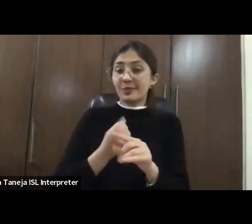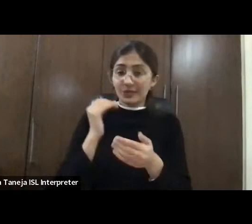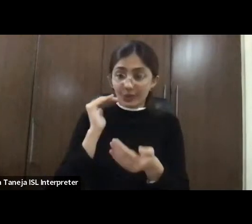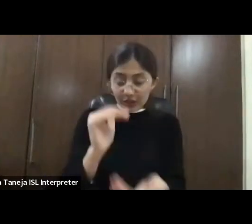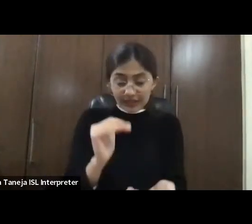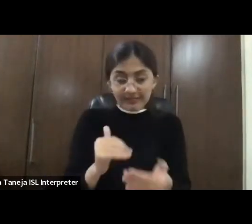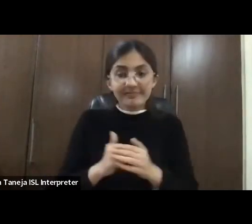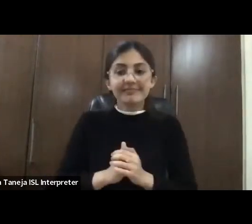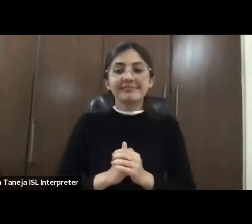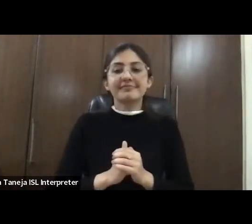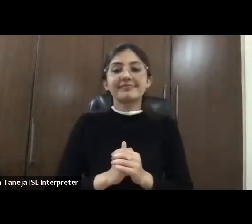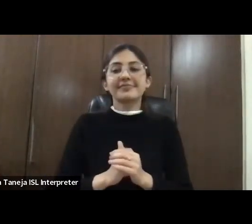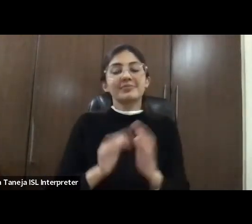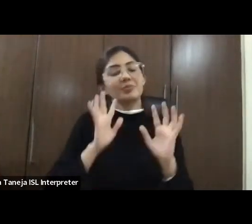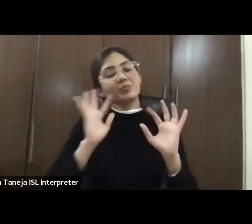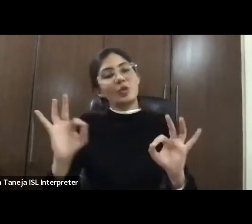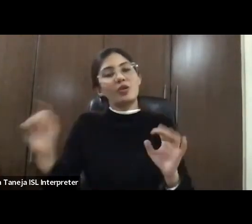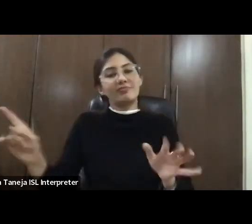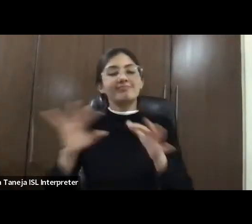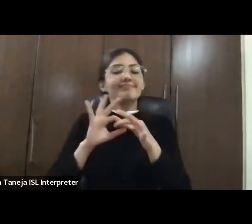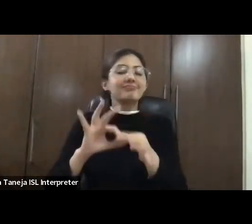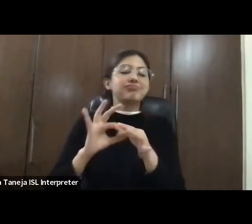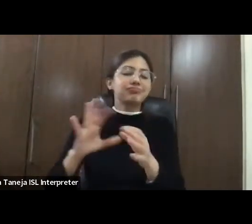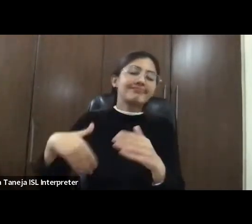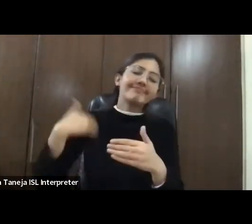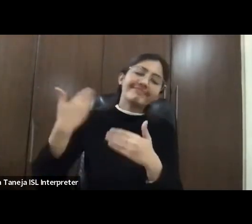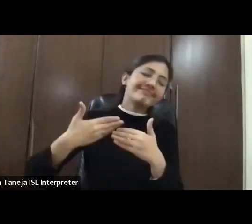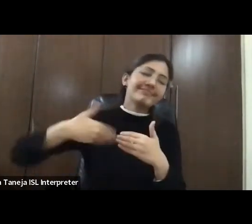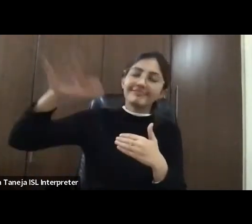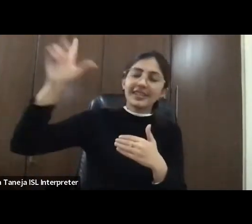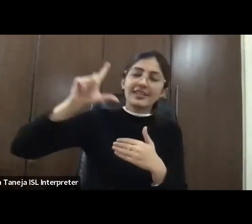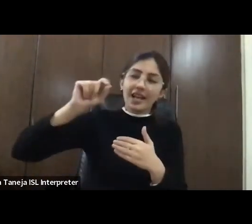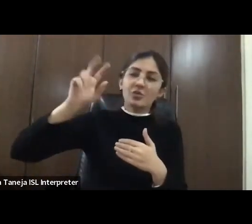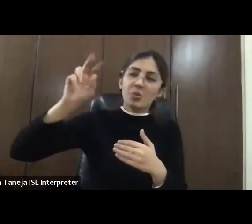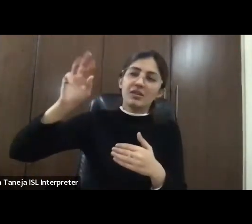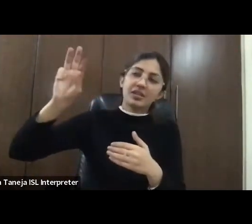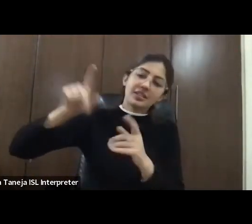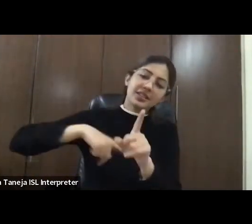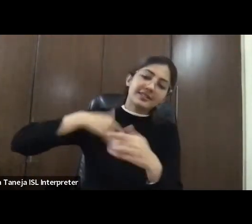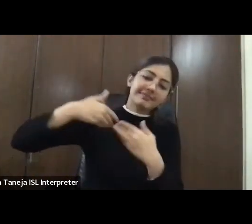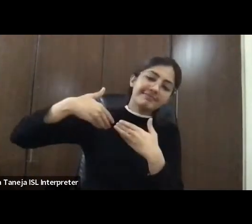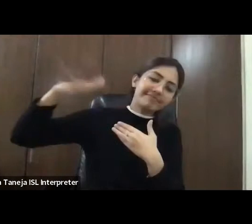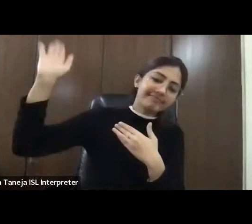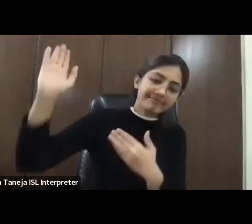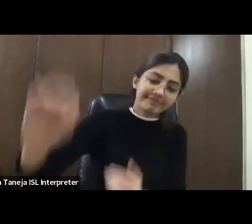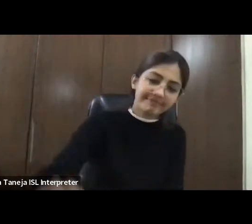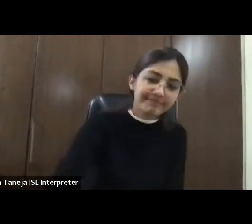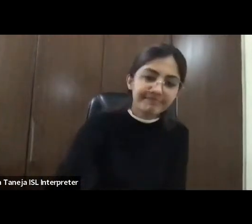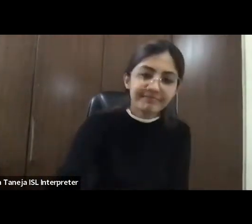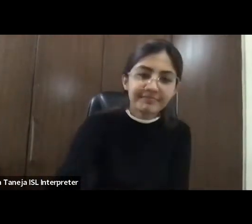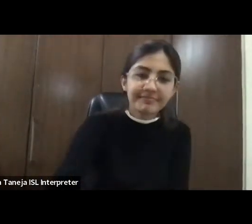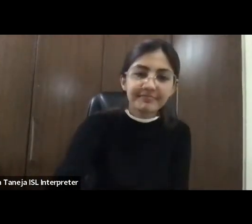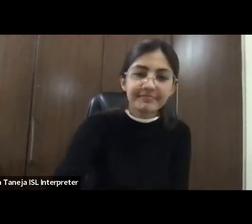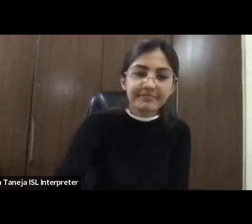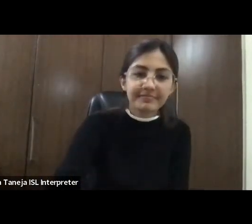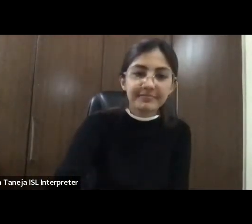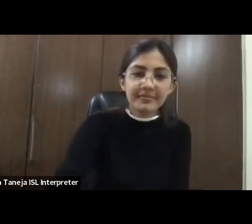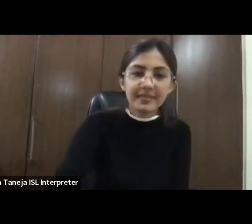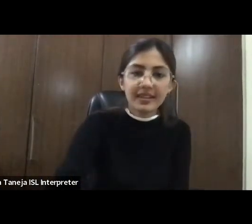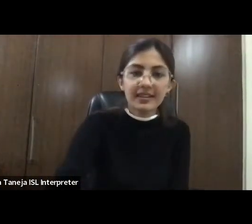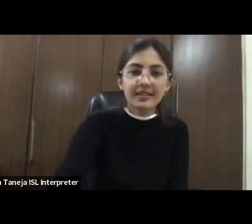this relationship will last for several decades. So once again, I would like to